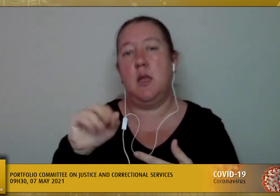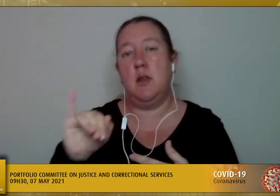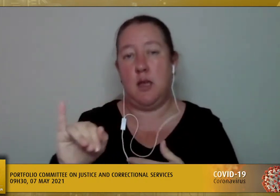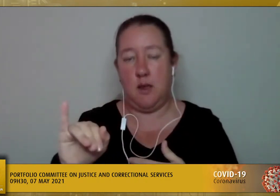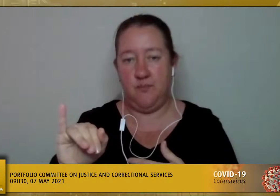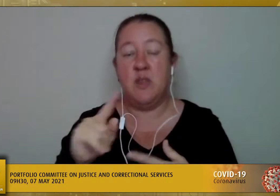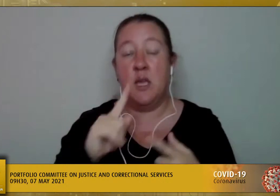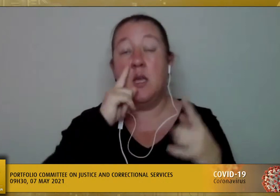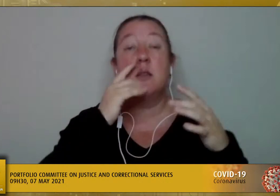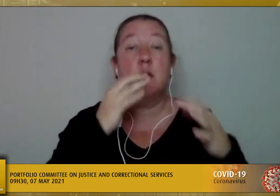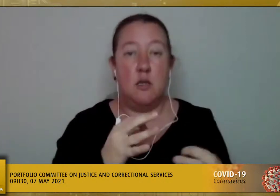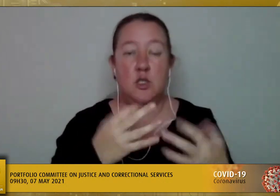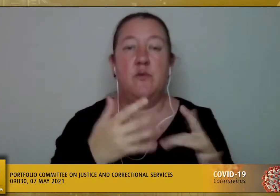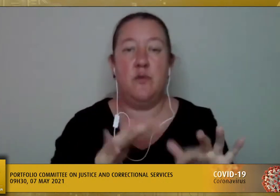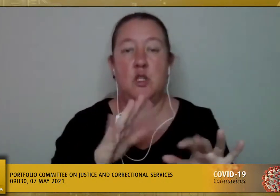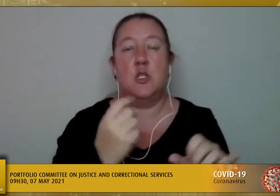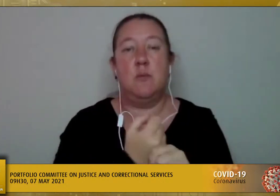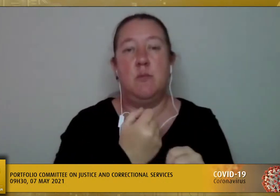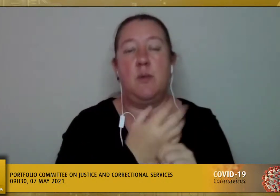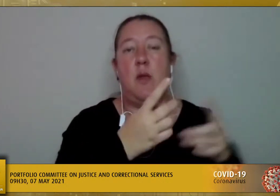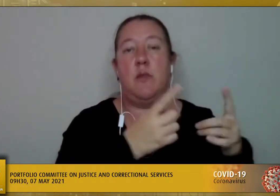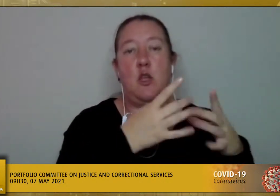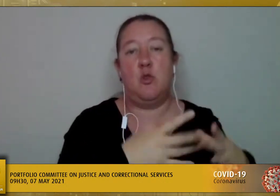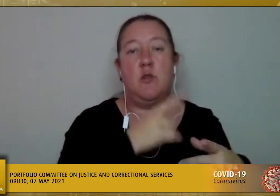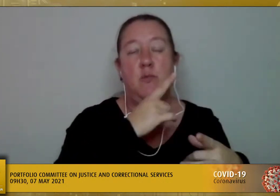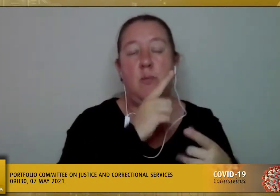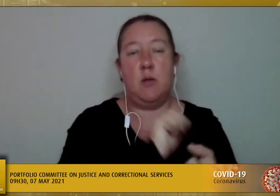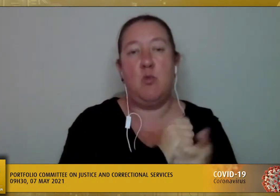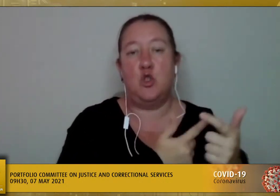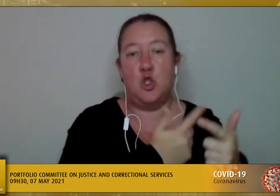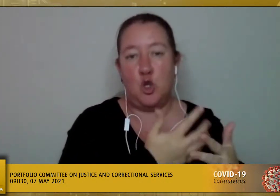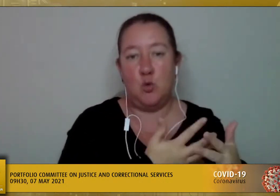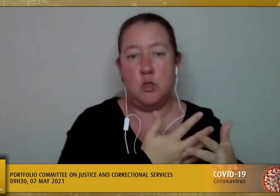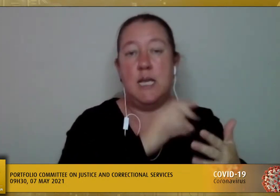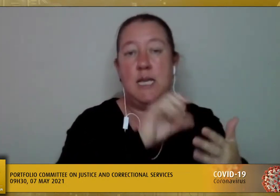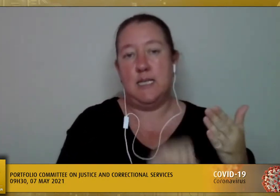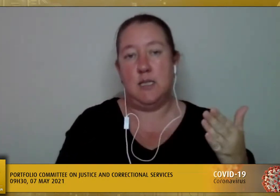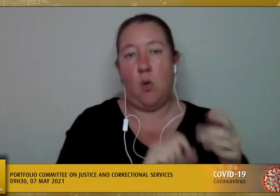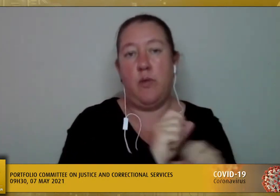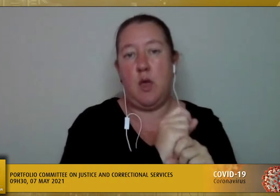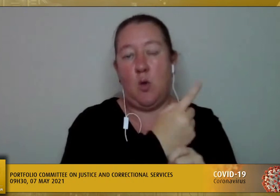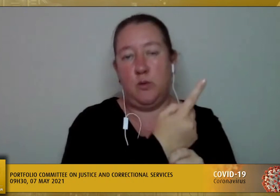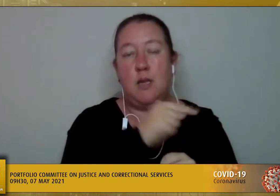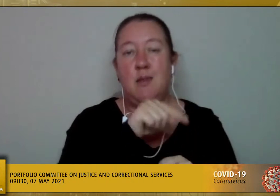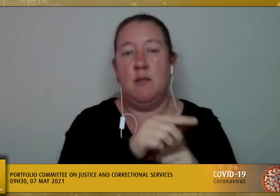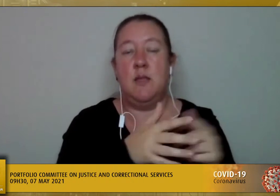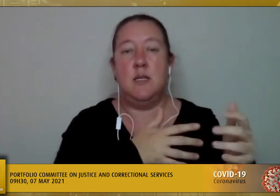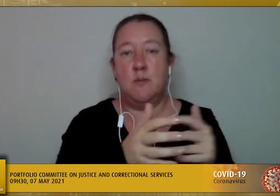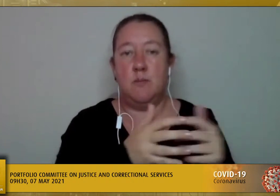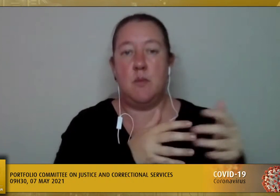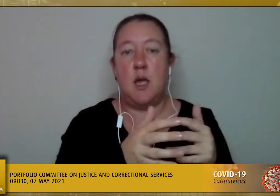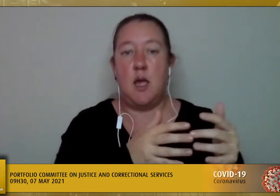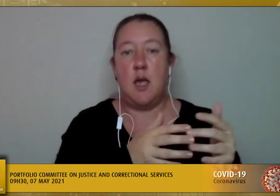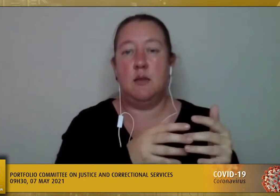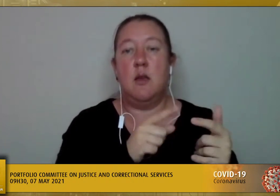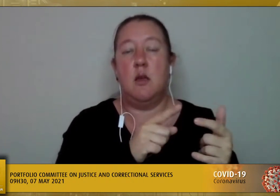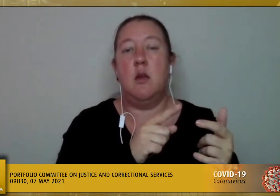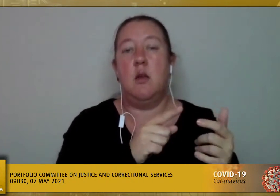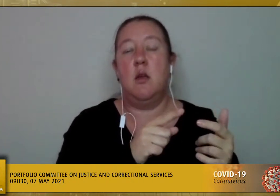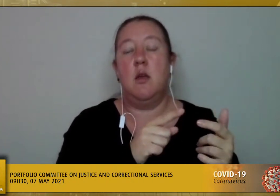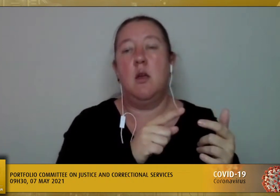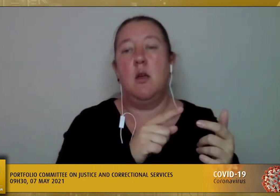a decision has been made by the director of public prosecutions south hurting this matter we refer to an inquest